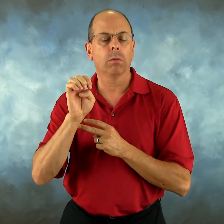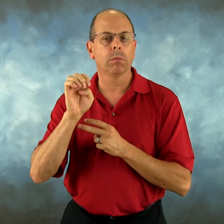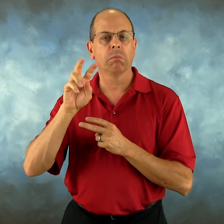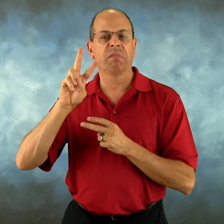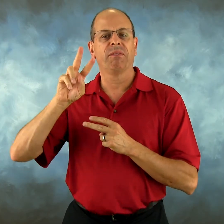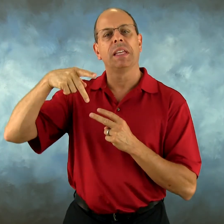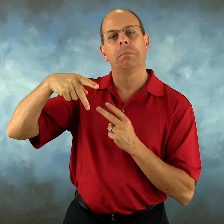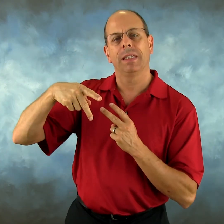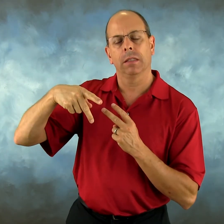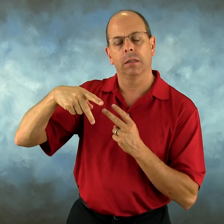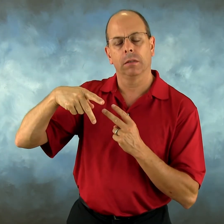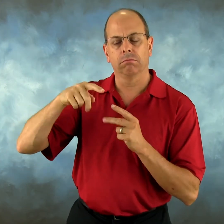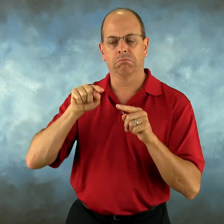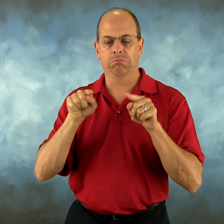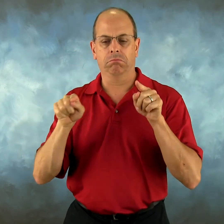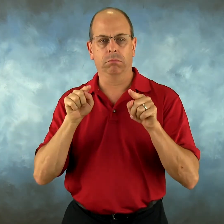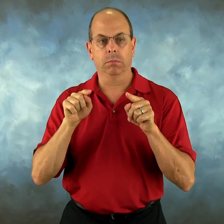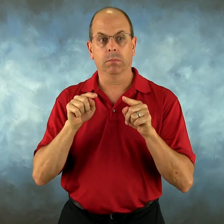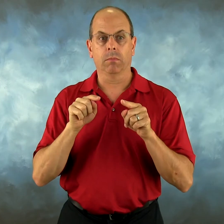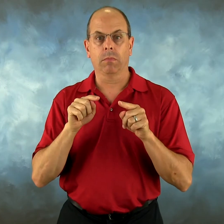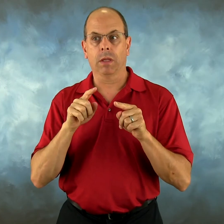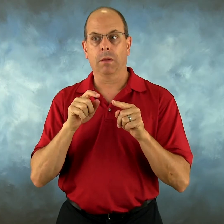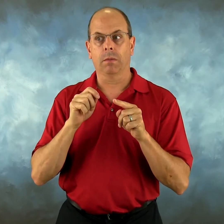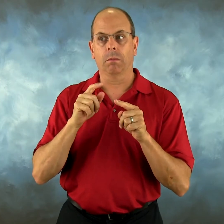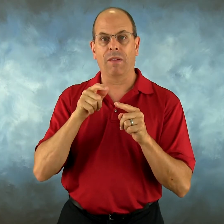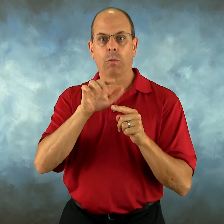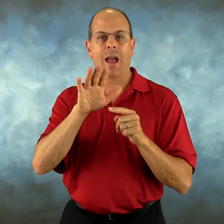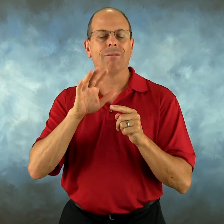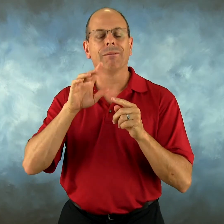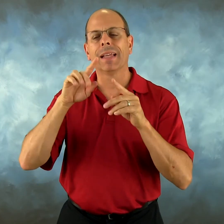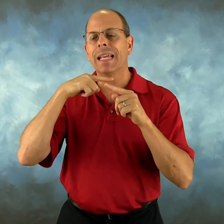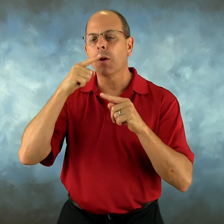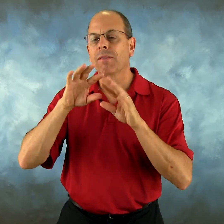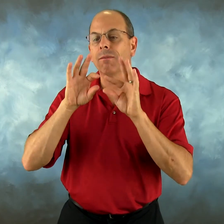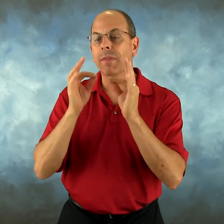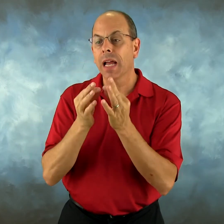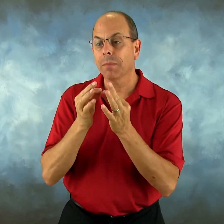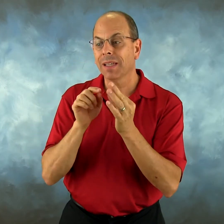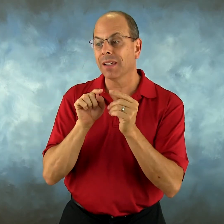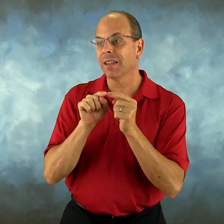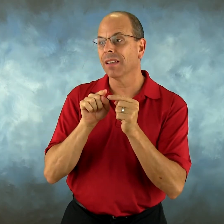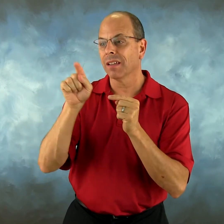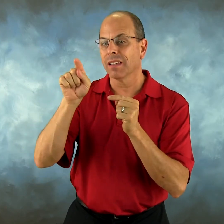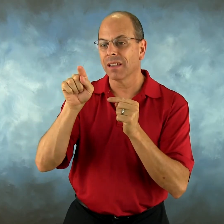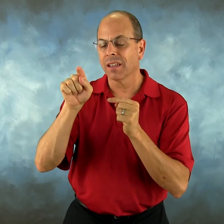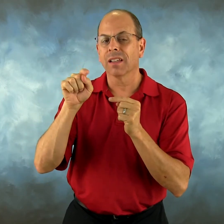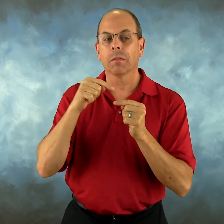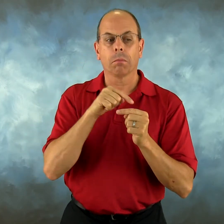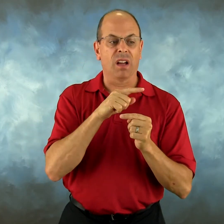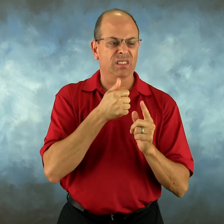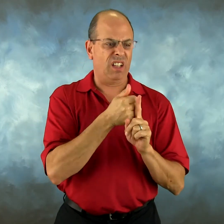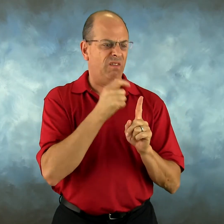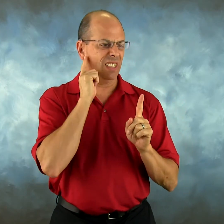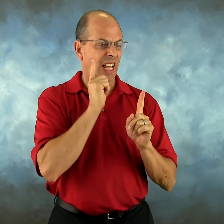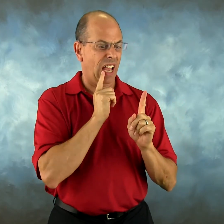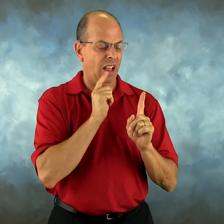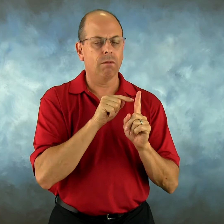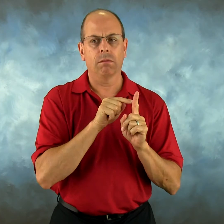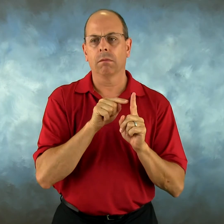connection. Another thing that we have is what's called a videophone. That's if a deaf individual needs to contact